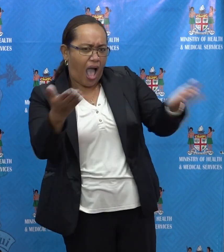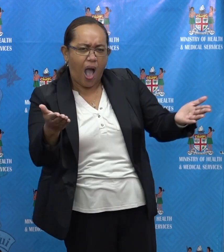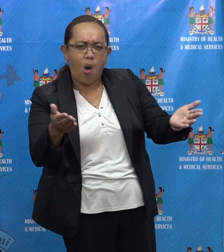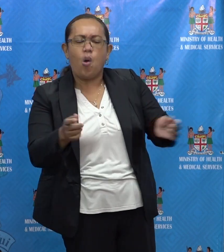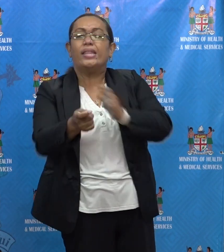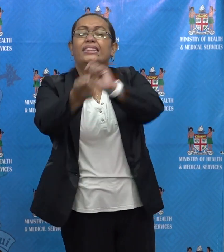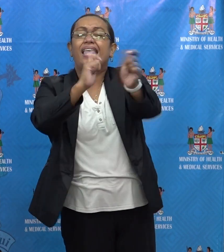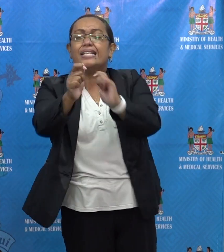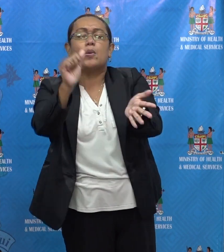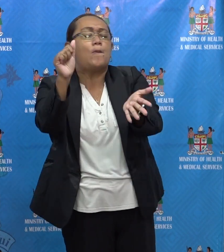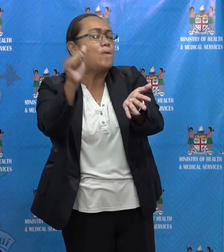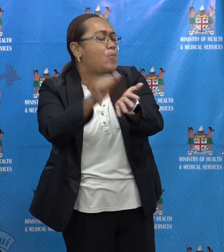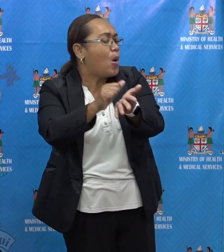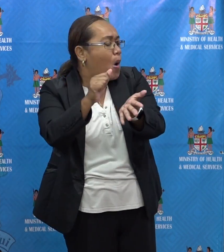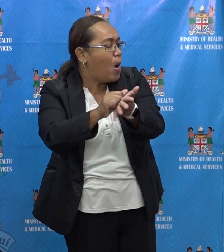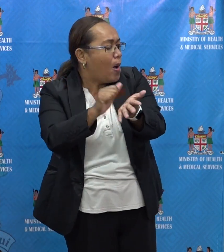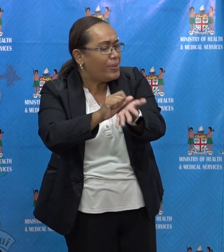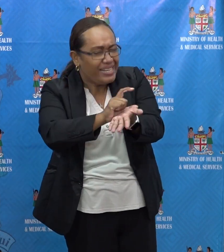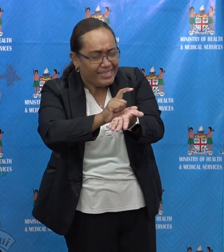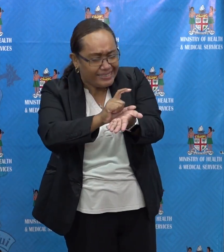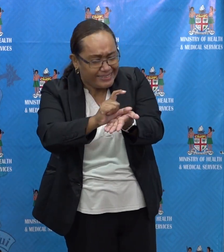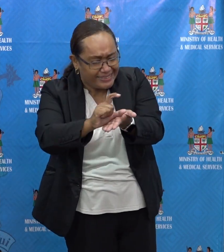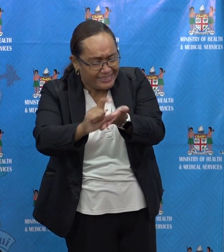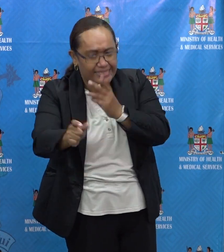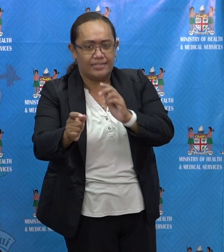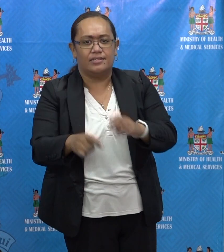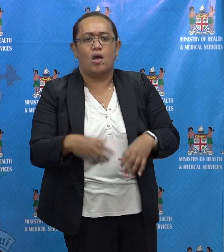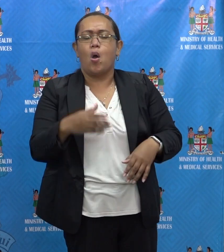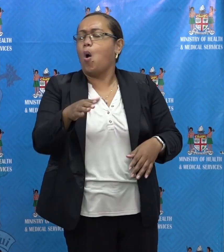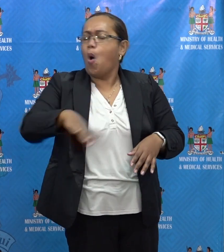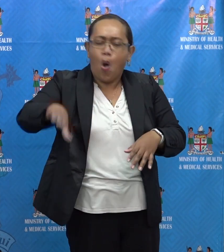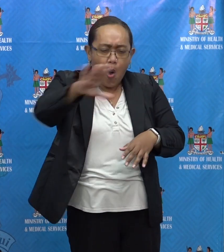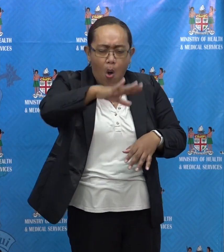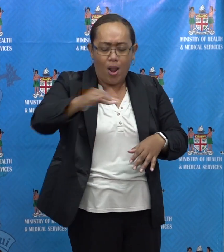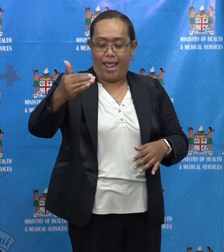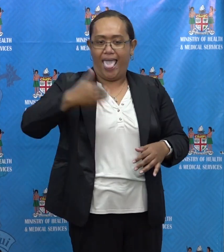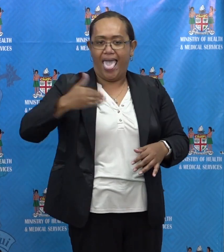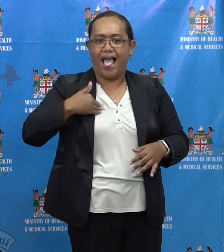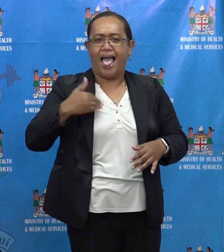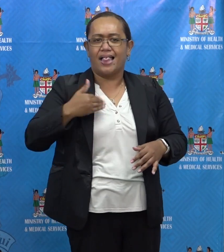thoroughly in there. We're testing healthcare workers. We're testing all of these high risk